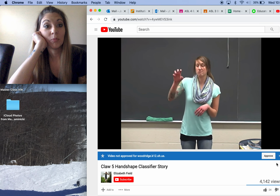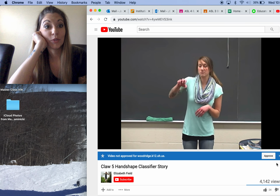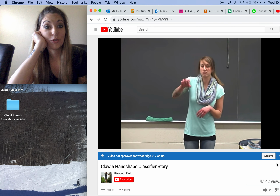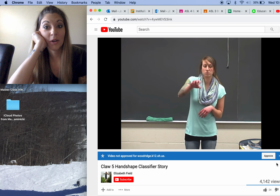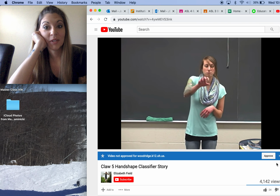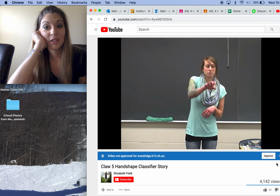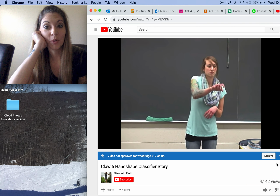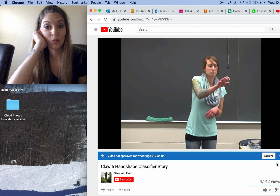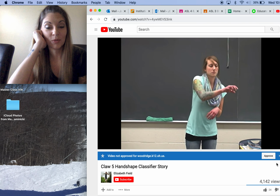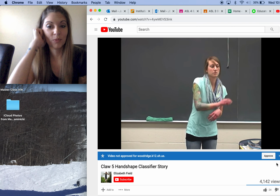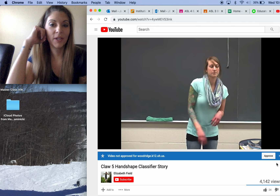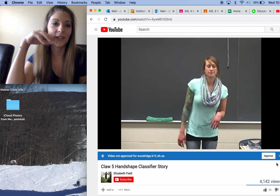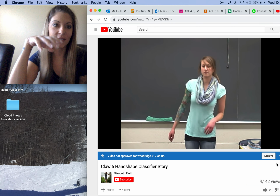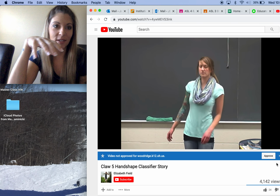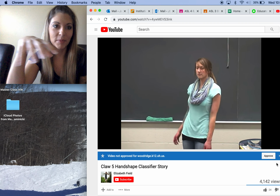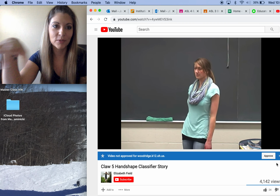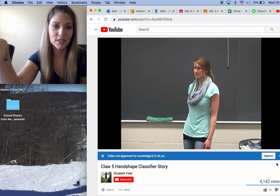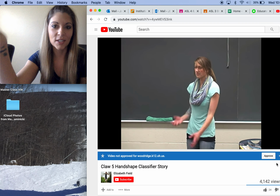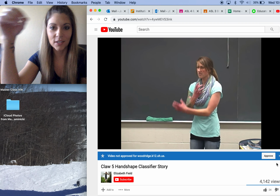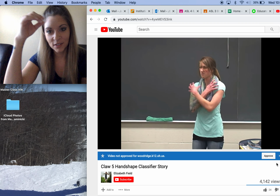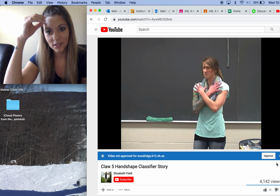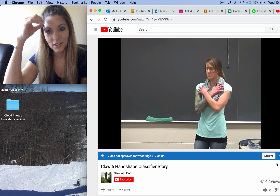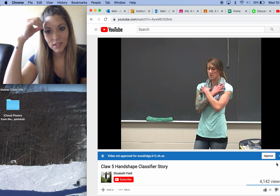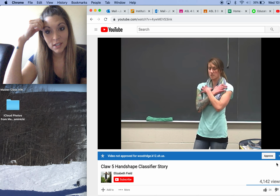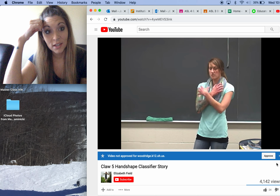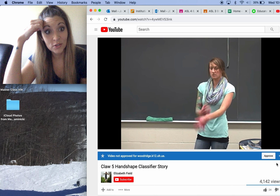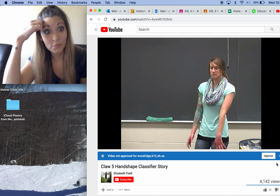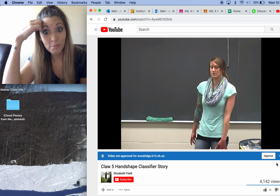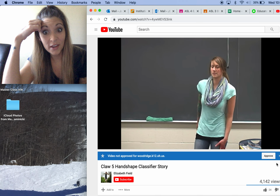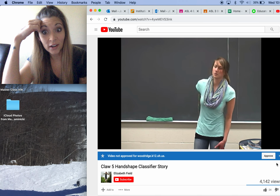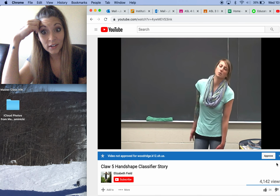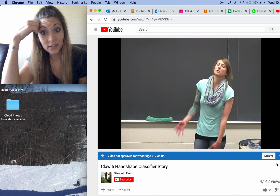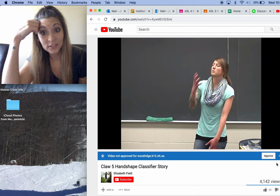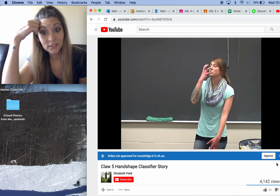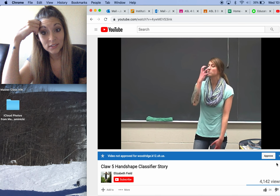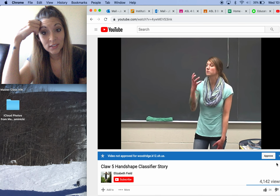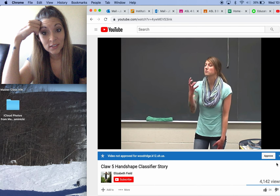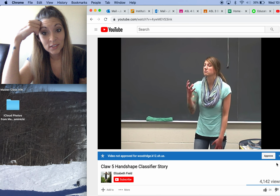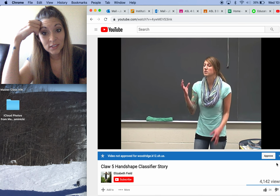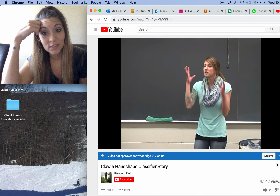Then she drops it, the ball rolls away, does that bounce thing. And there's a bear.